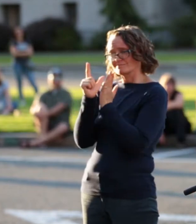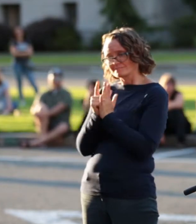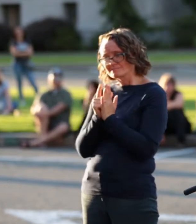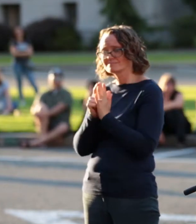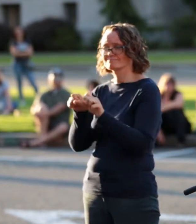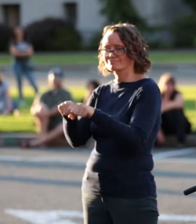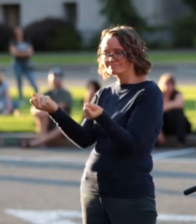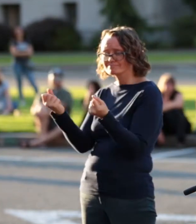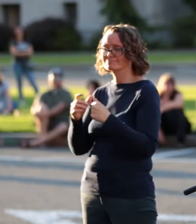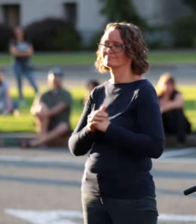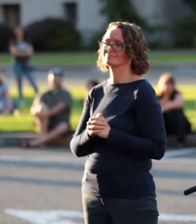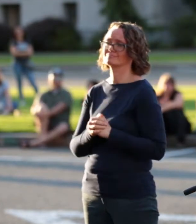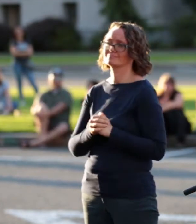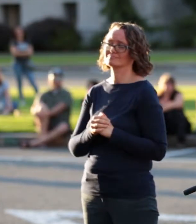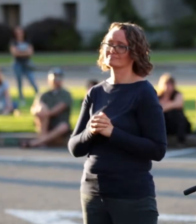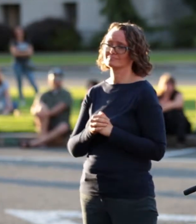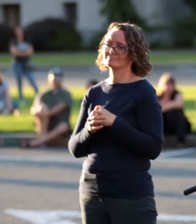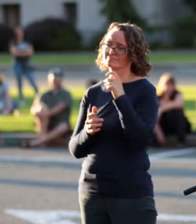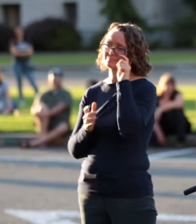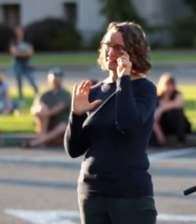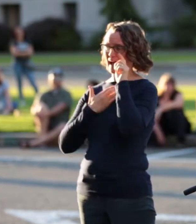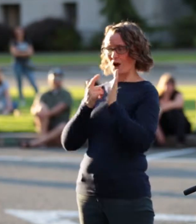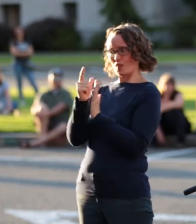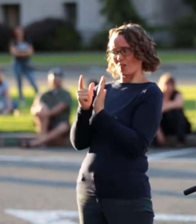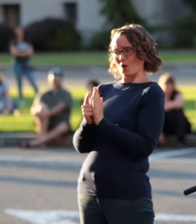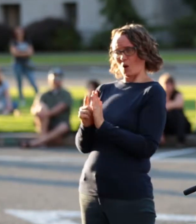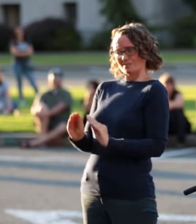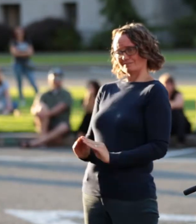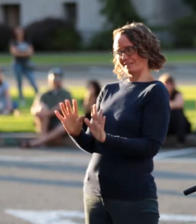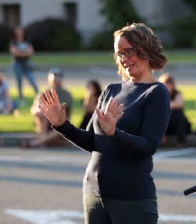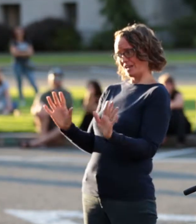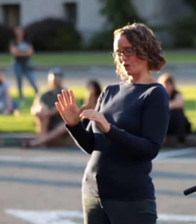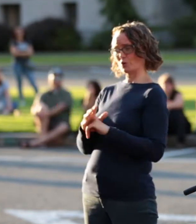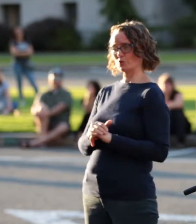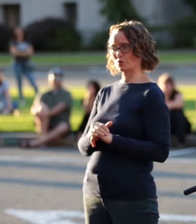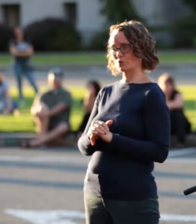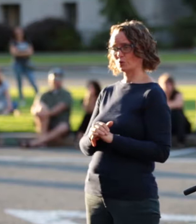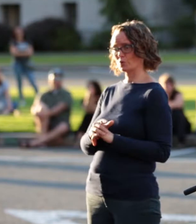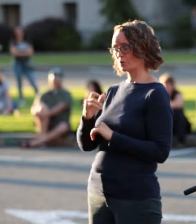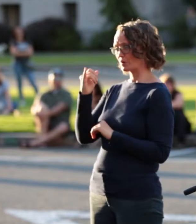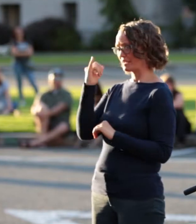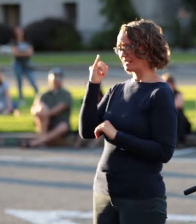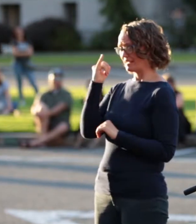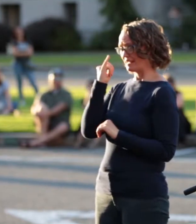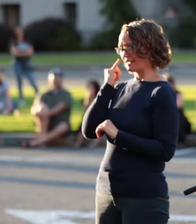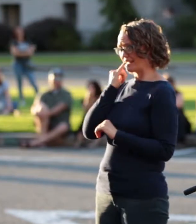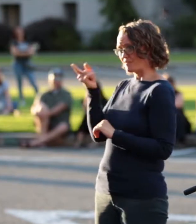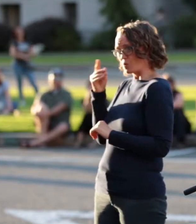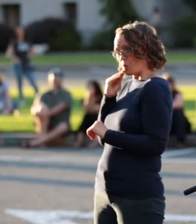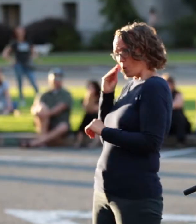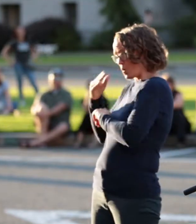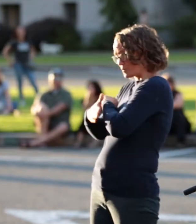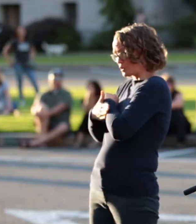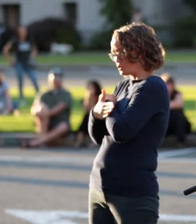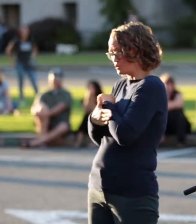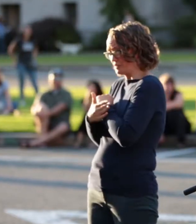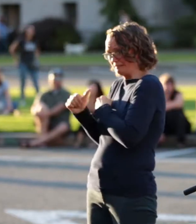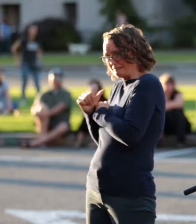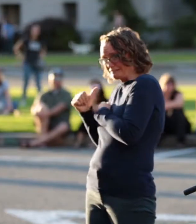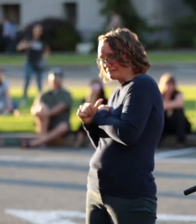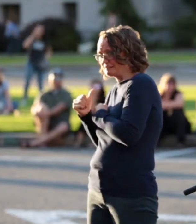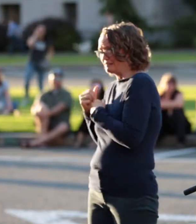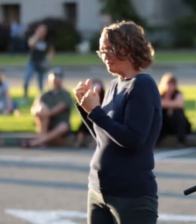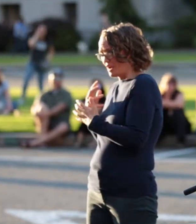this nation. Our laws are clear. If you express a fear of returning to your home country, you have a right to a hearing,